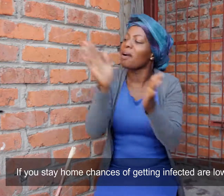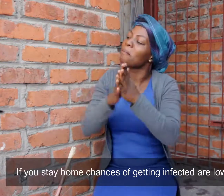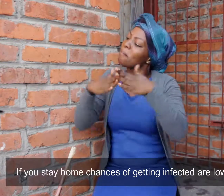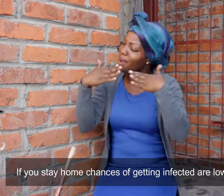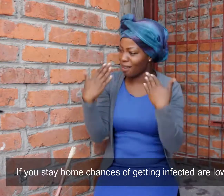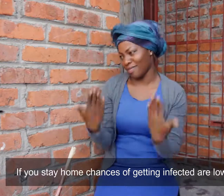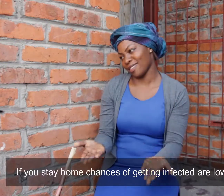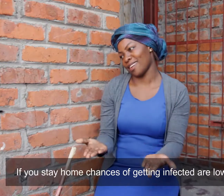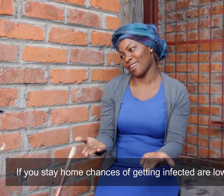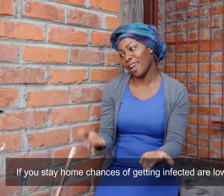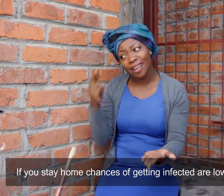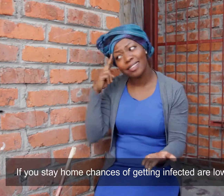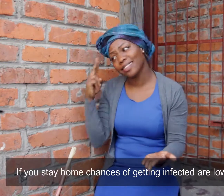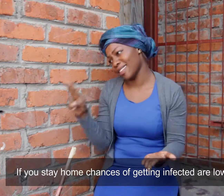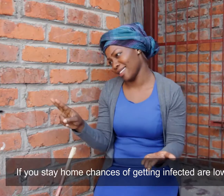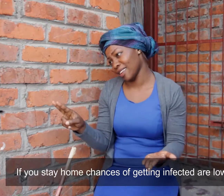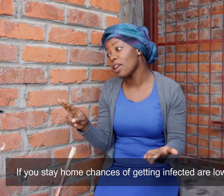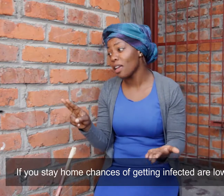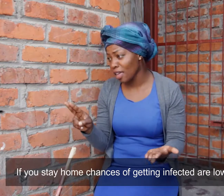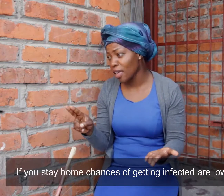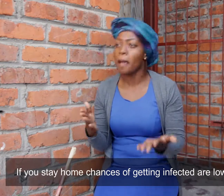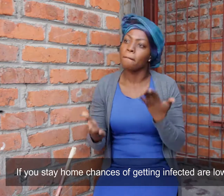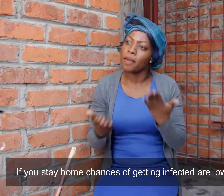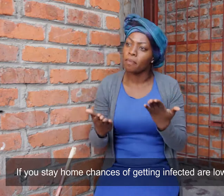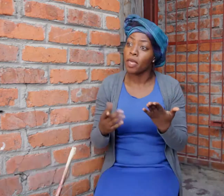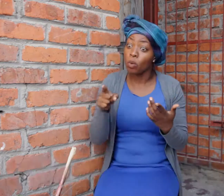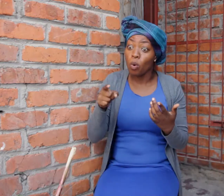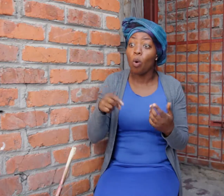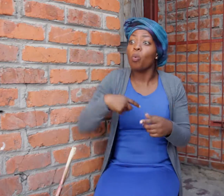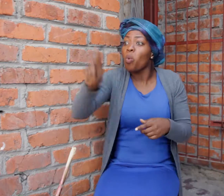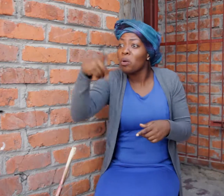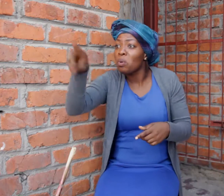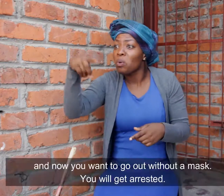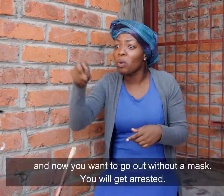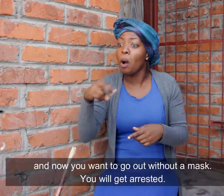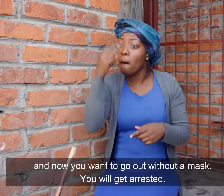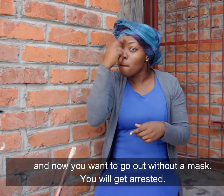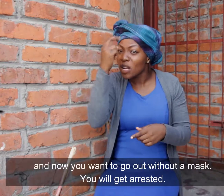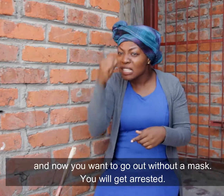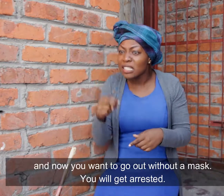now you want to go out,